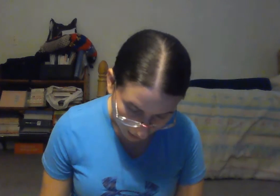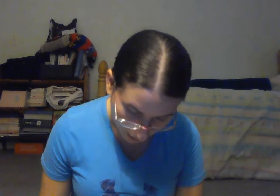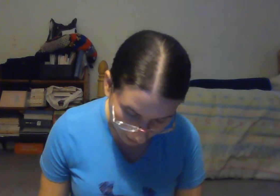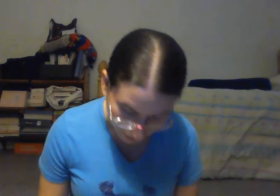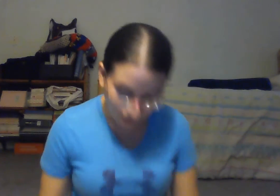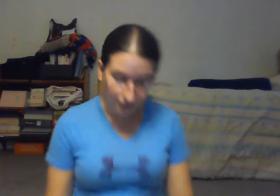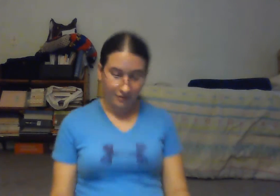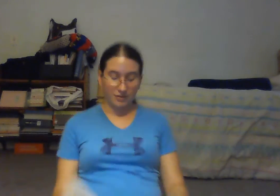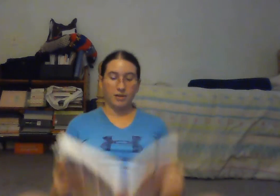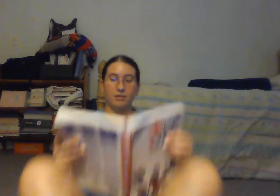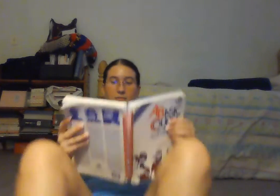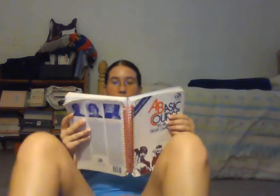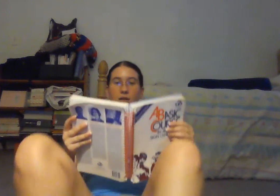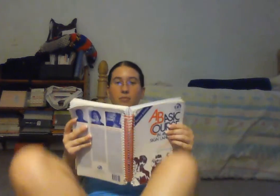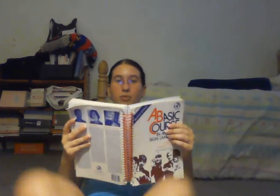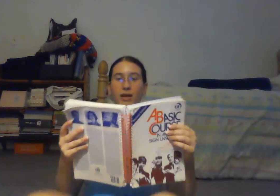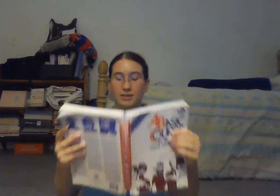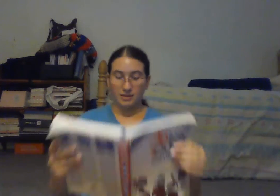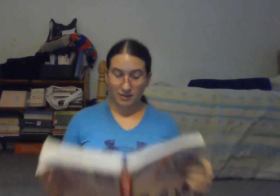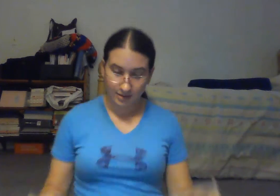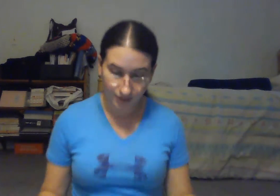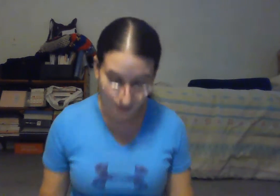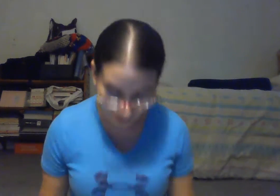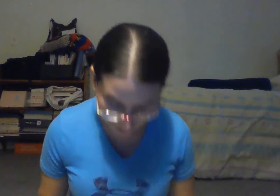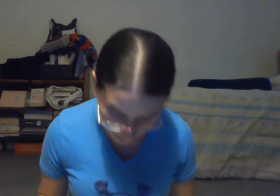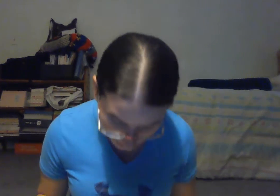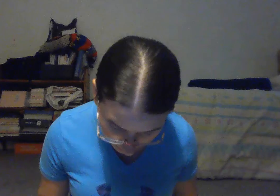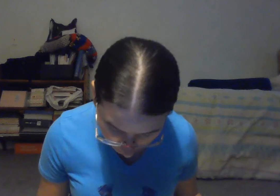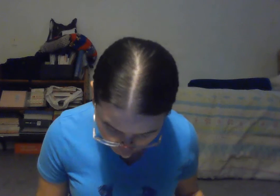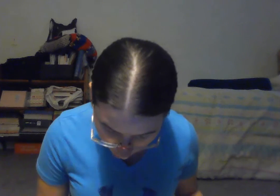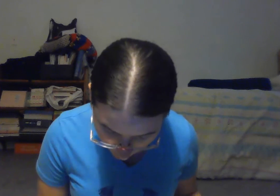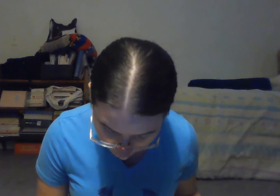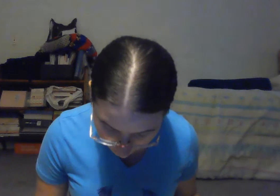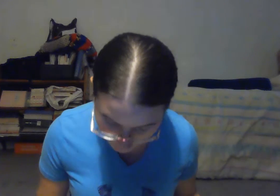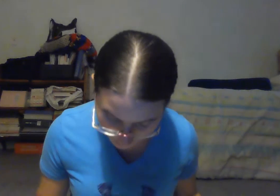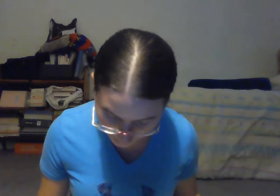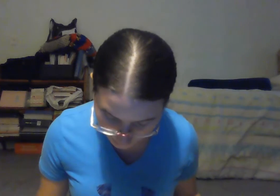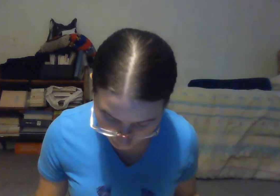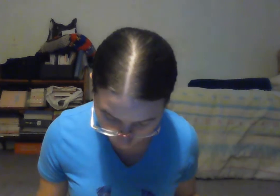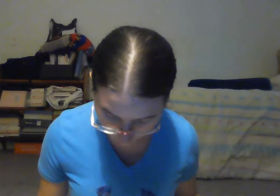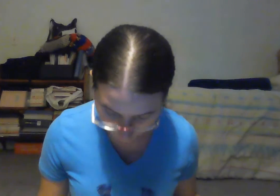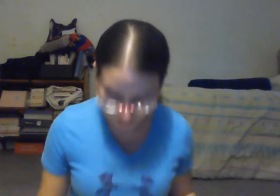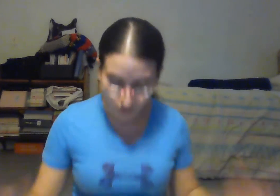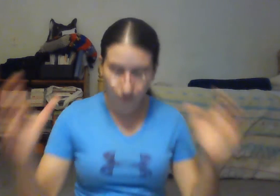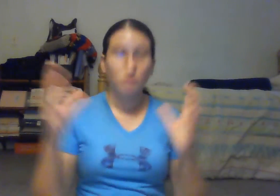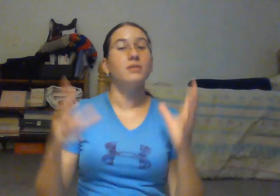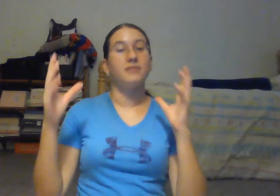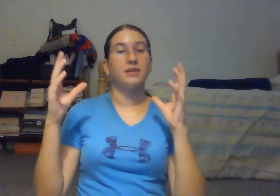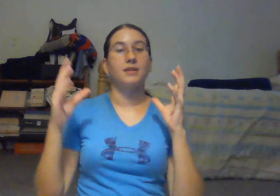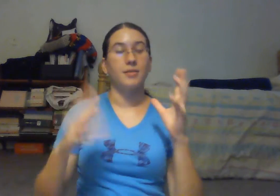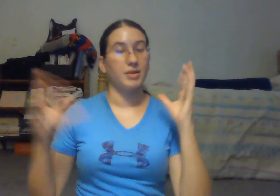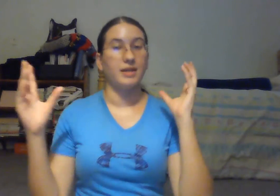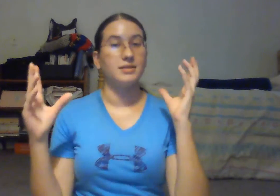And here we have some practice sentences. 2 of us plan to go away. So the 2 of us are planning to